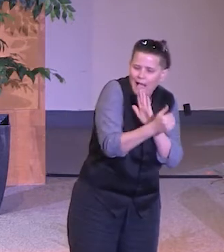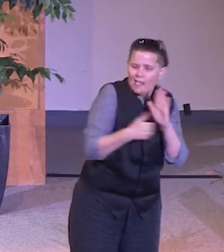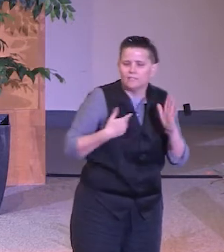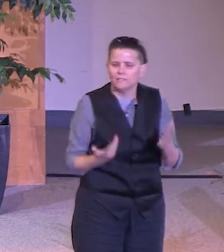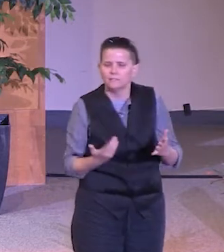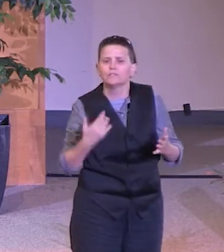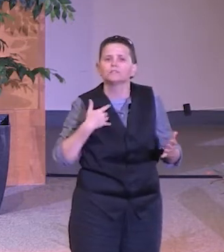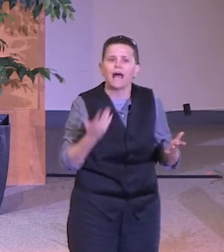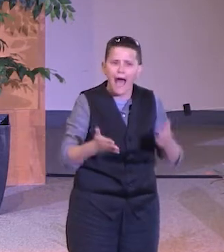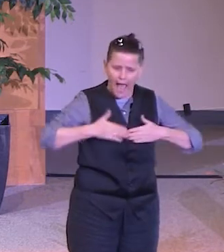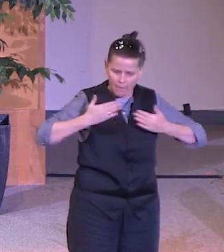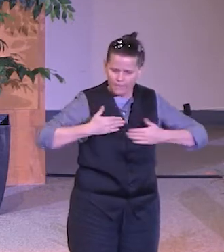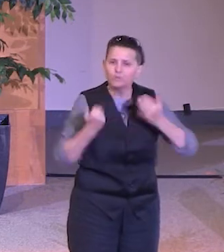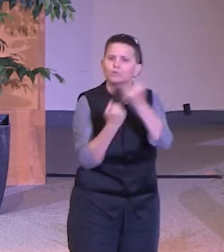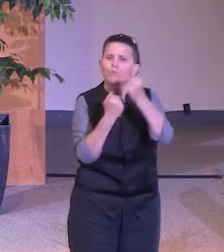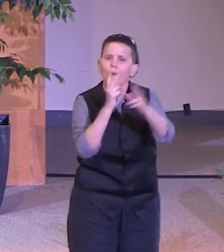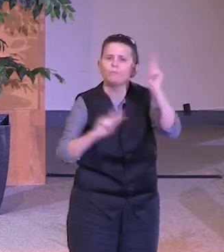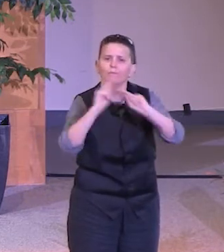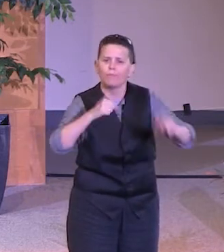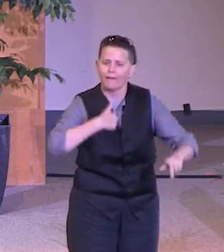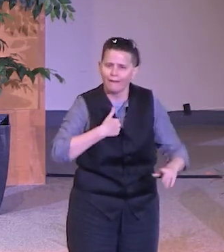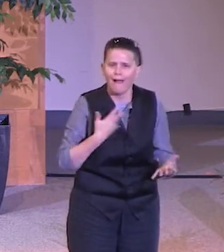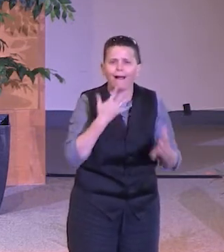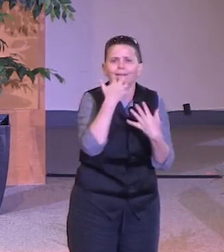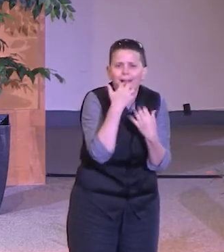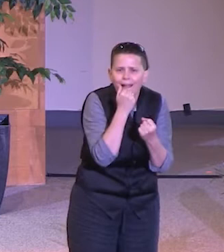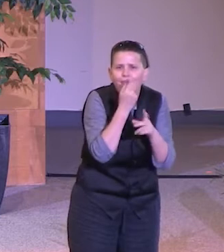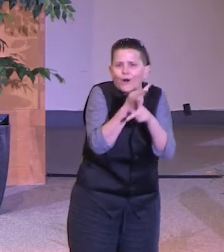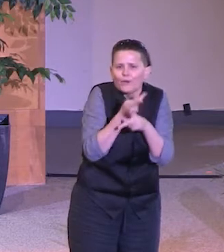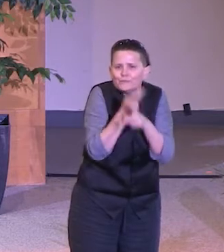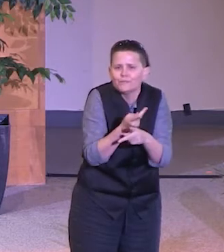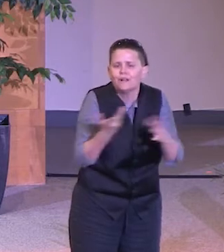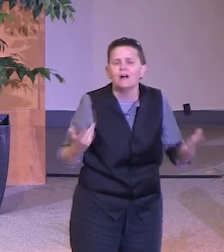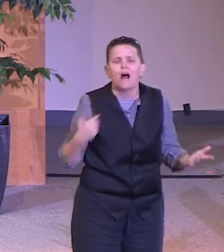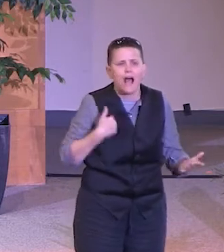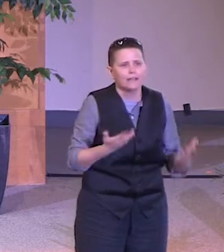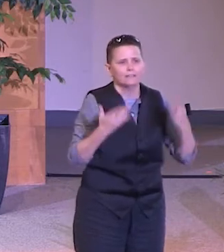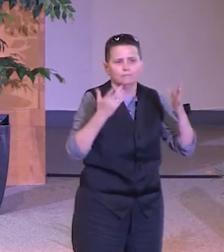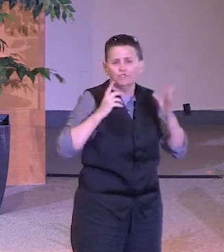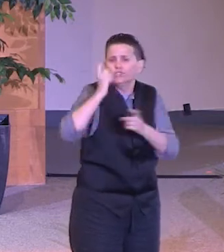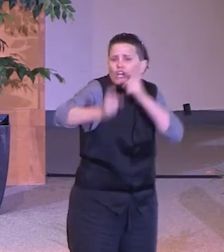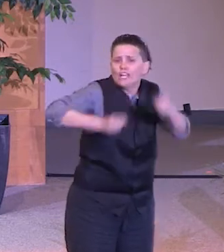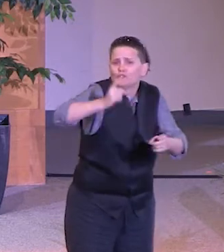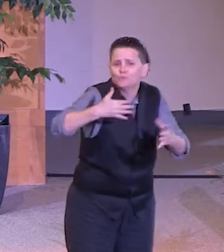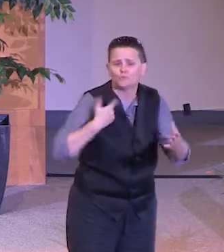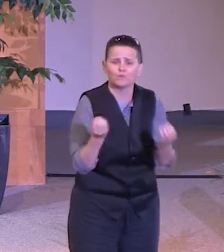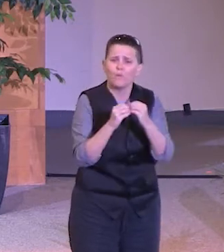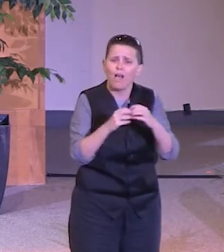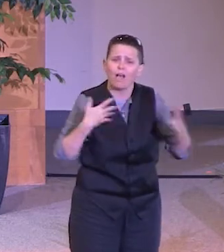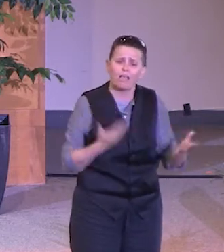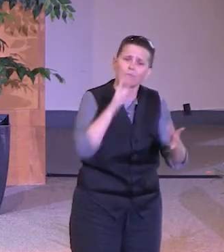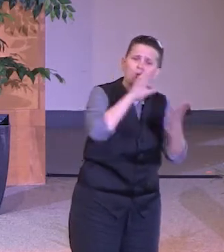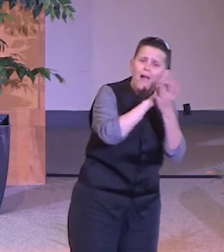support those I care about. I am generous with praise, gratitude, and encouragement. I give generously of